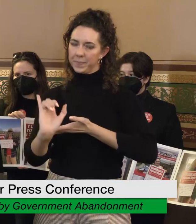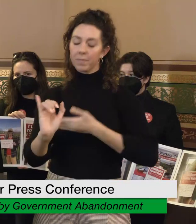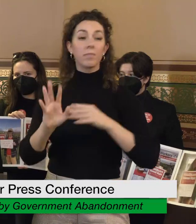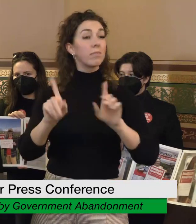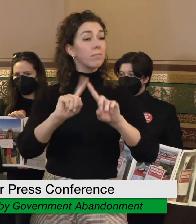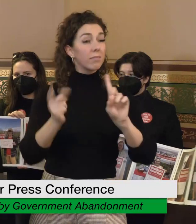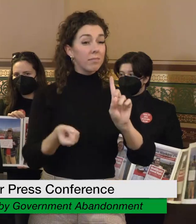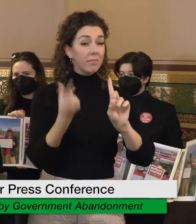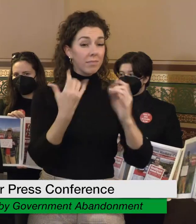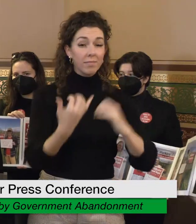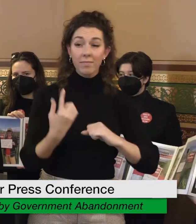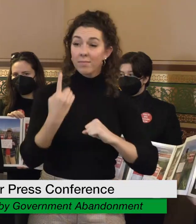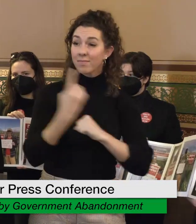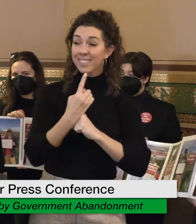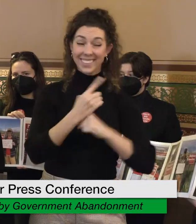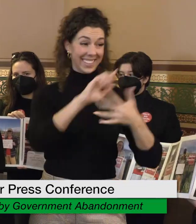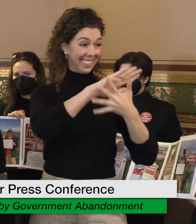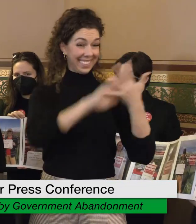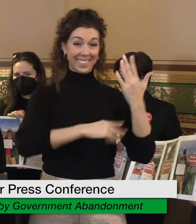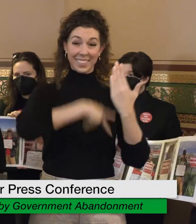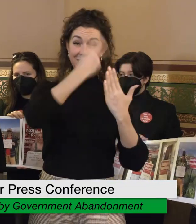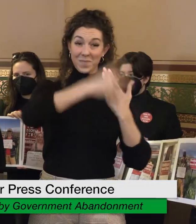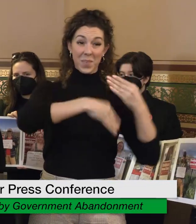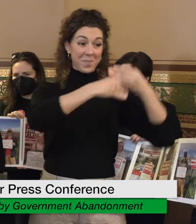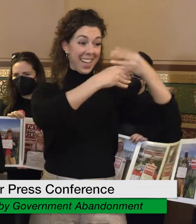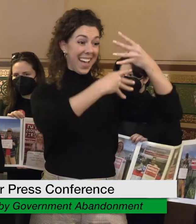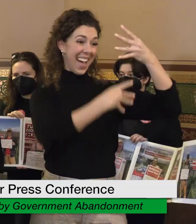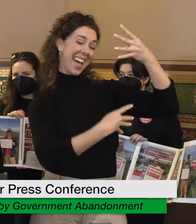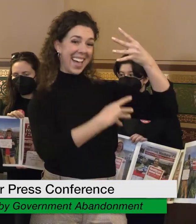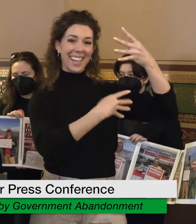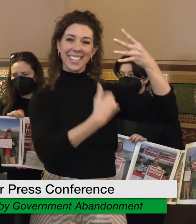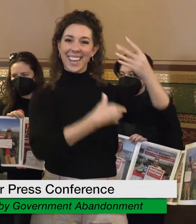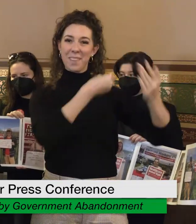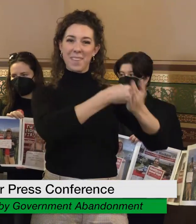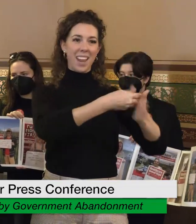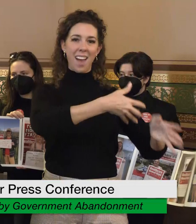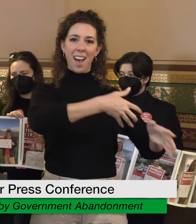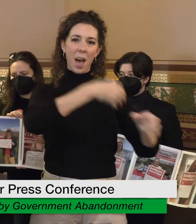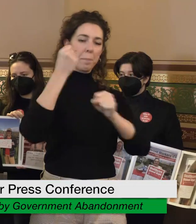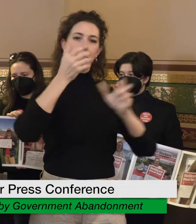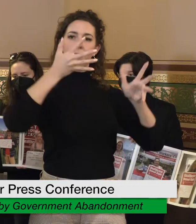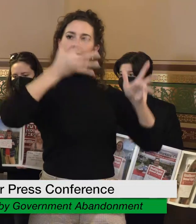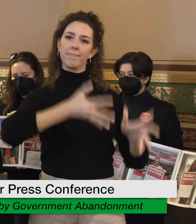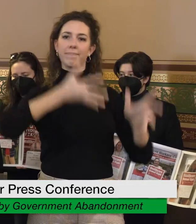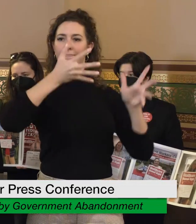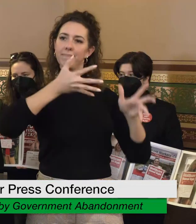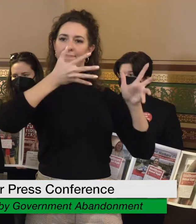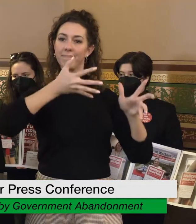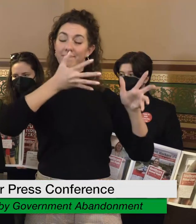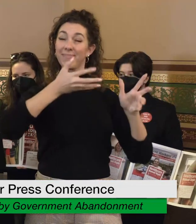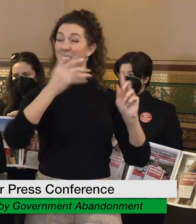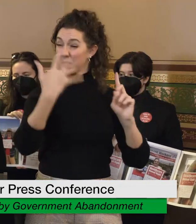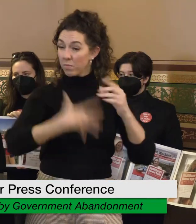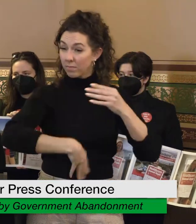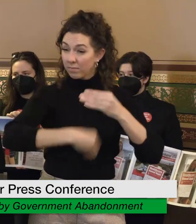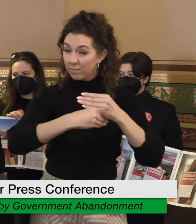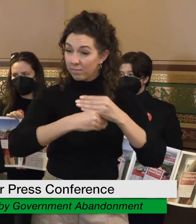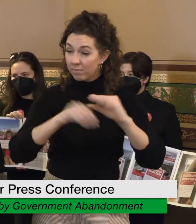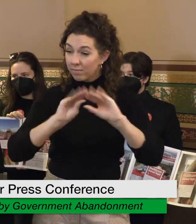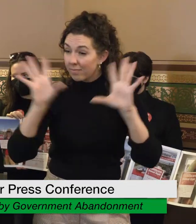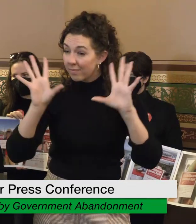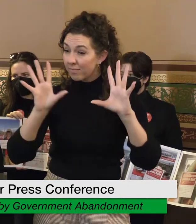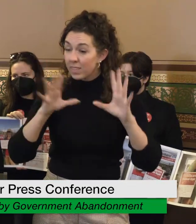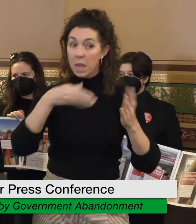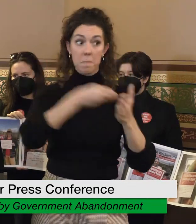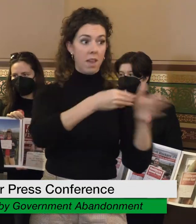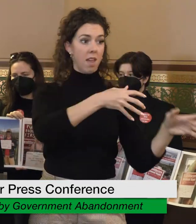And yet today, those programs, imperfect as they were, have been defunded and abandoned. Defunded, we should add, while